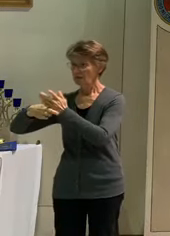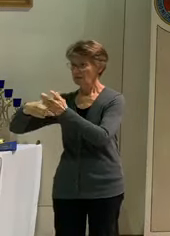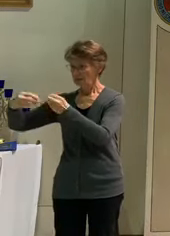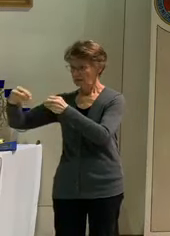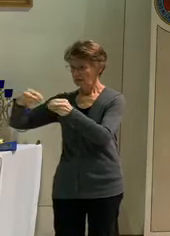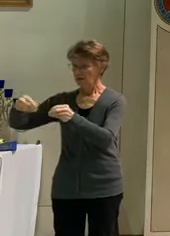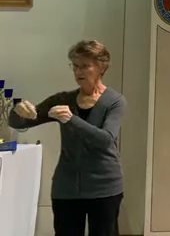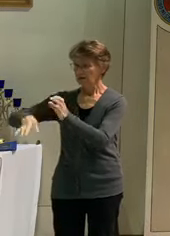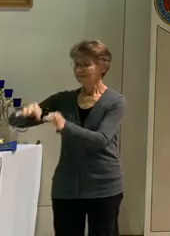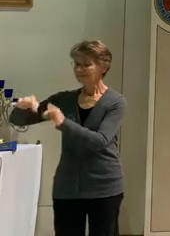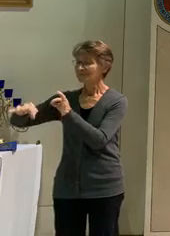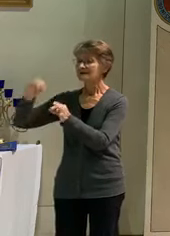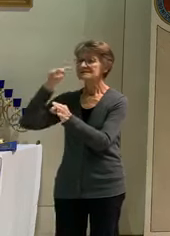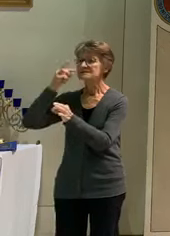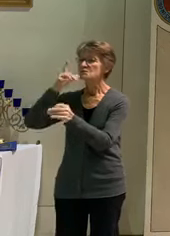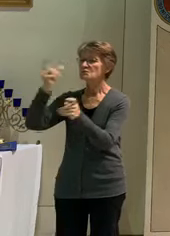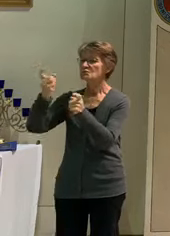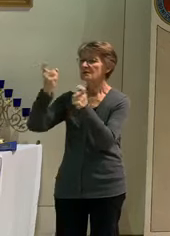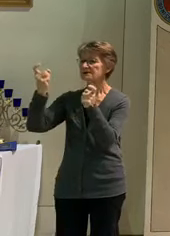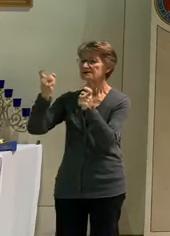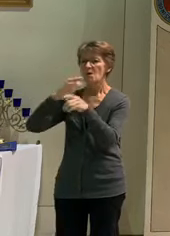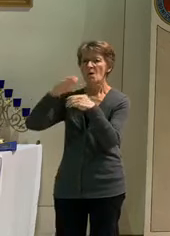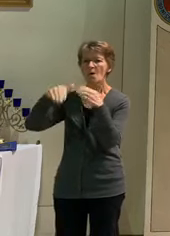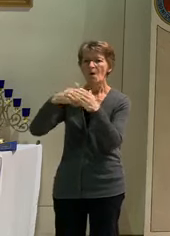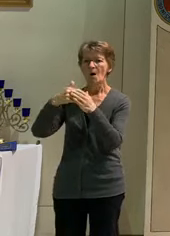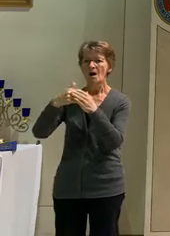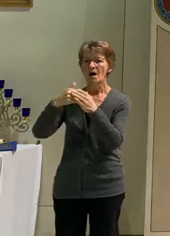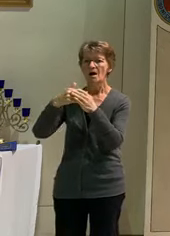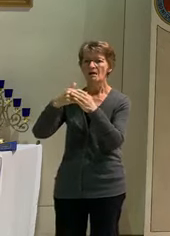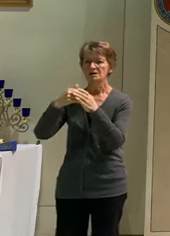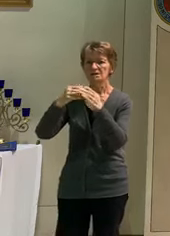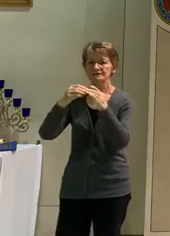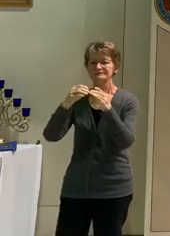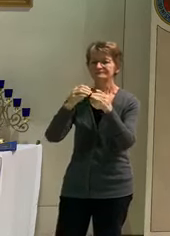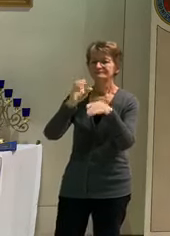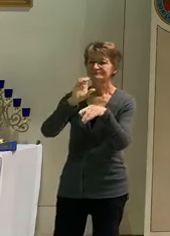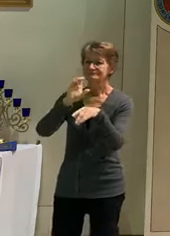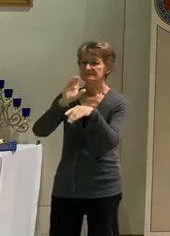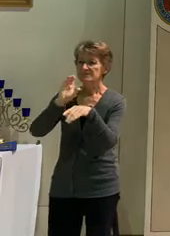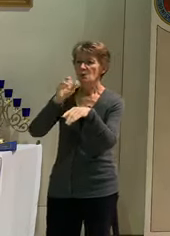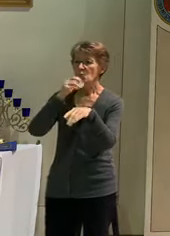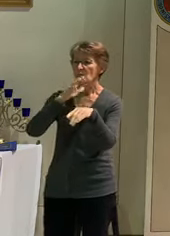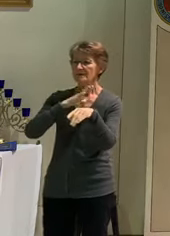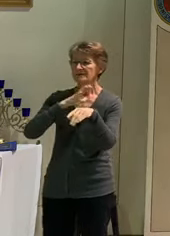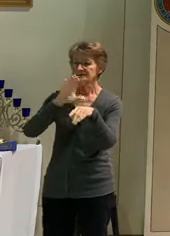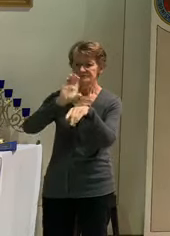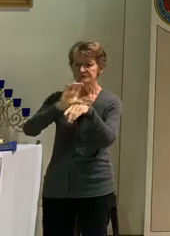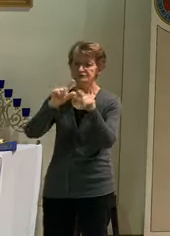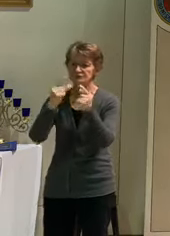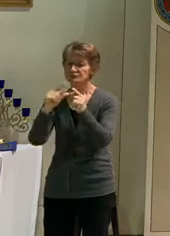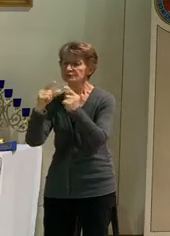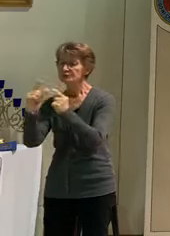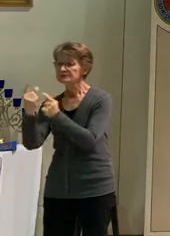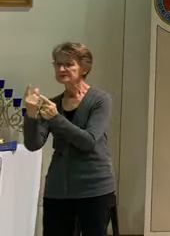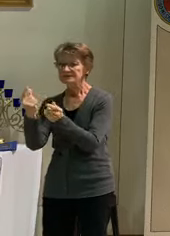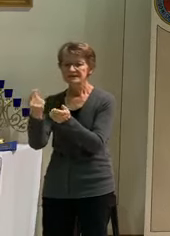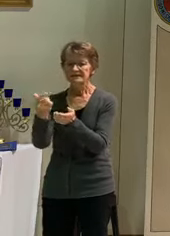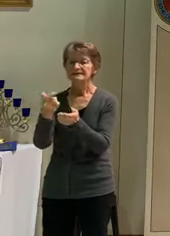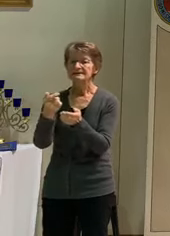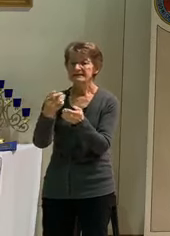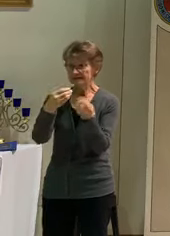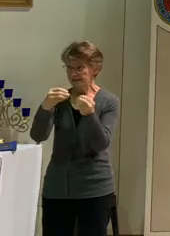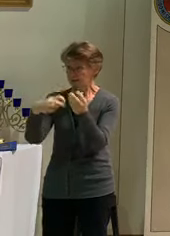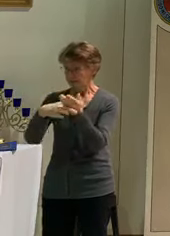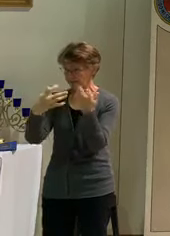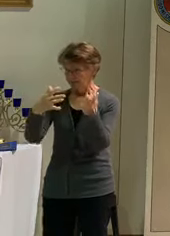25th, so all circles are asked to please get your raffle tickets and money turned in on or before Friday, September